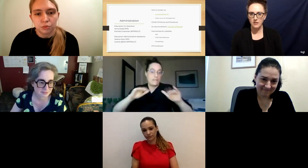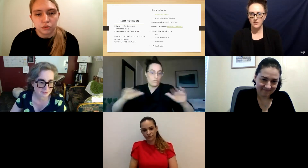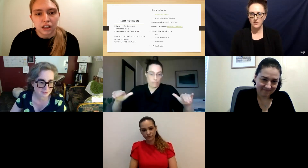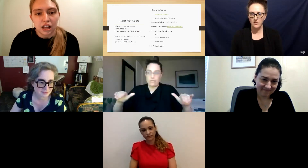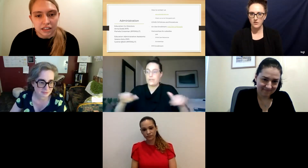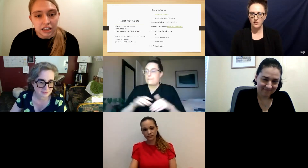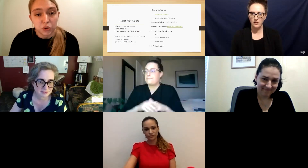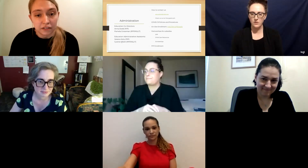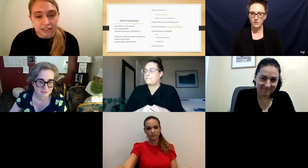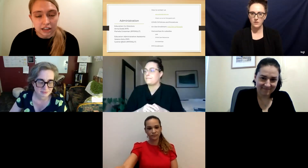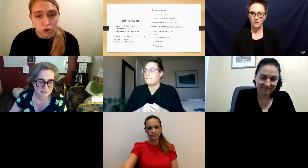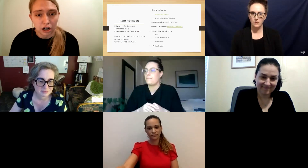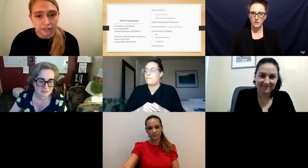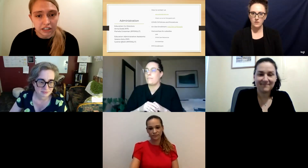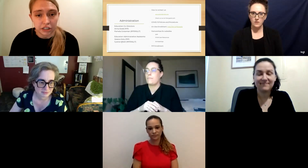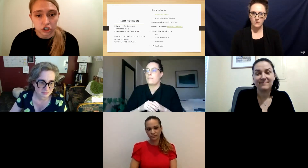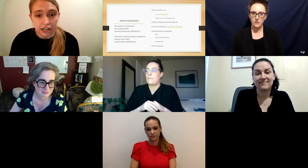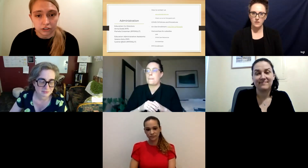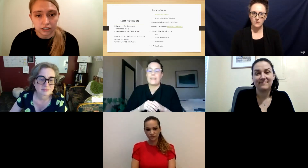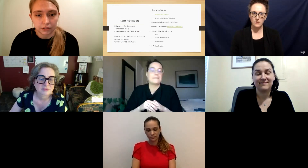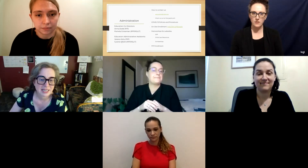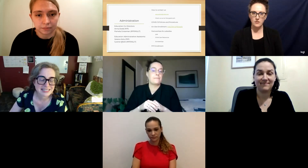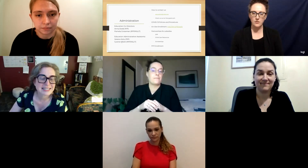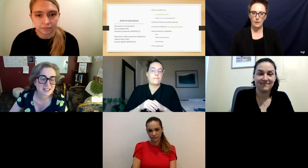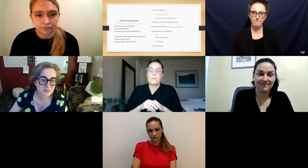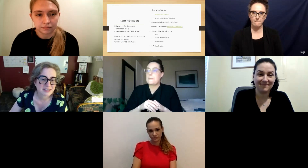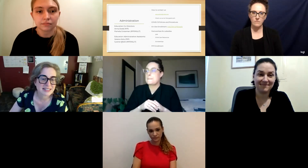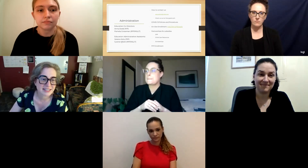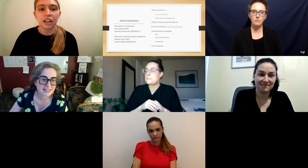to prove that you have a deaf or hard of hearing child.